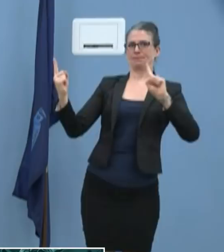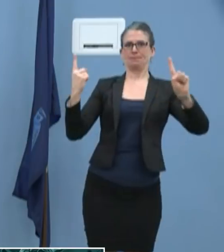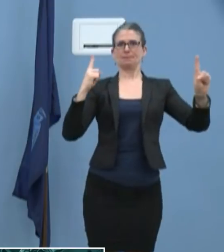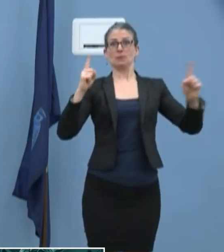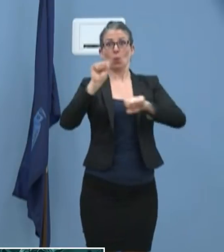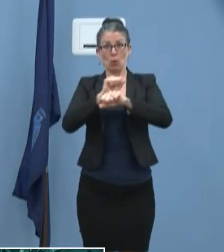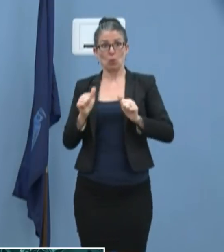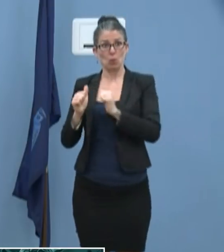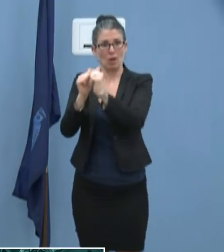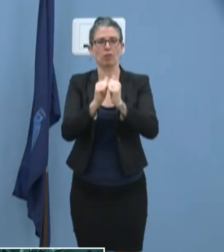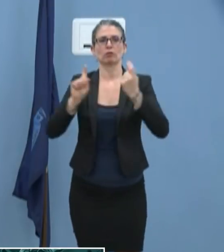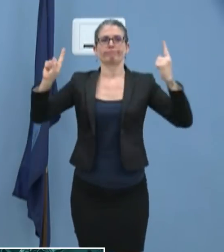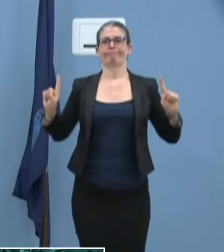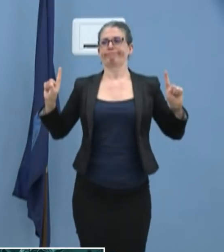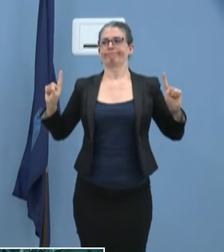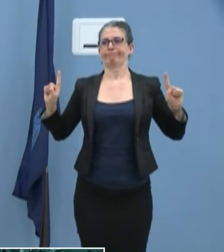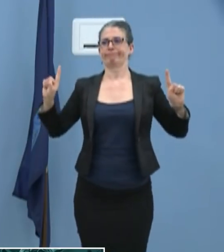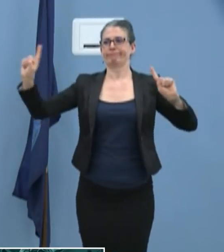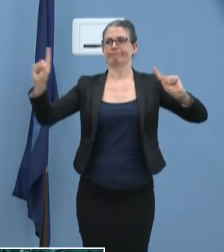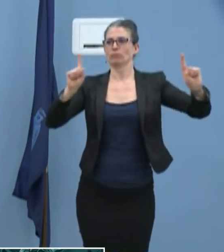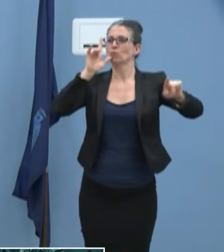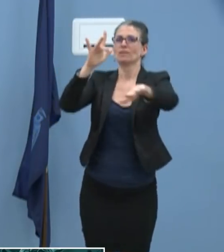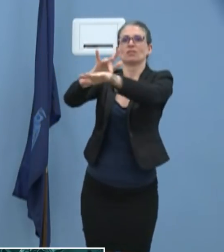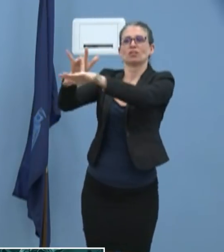about the need to visit businesses.